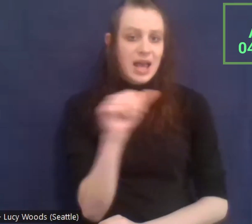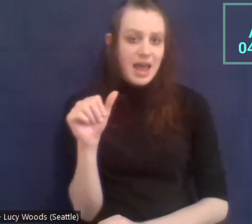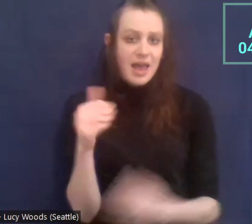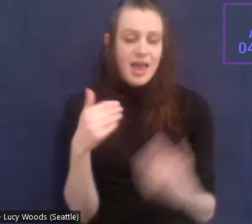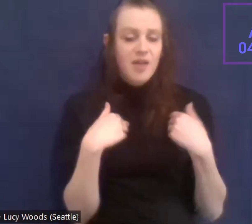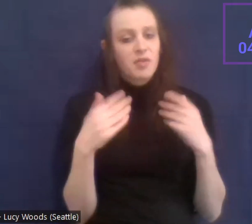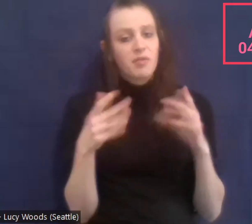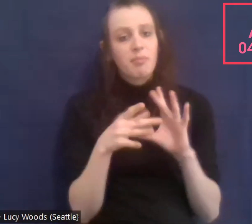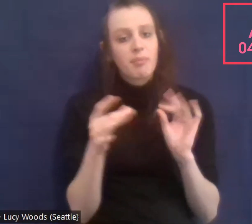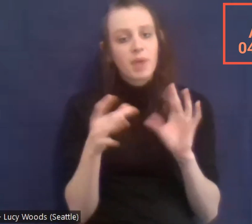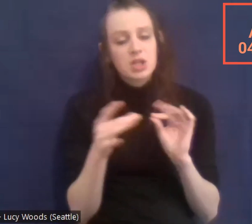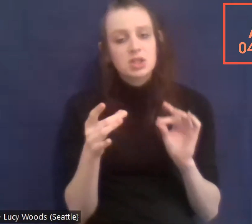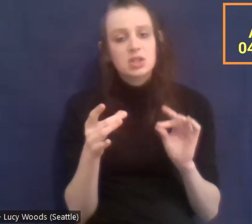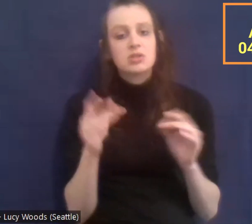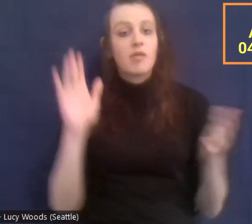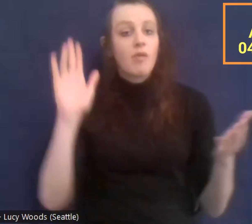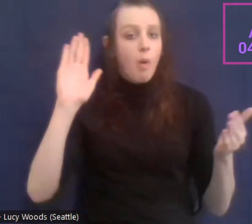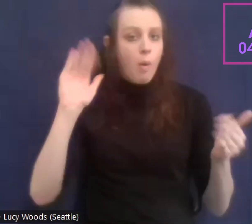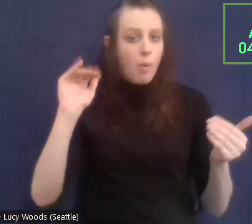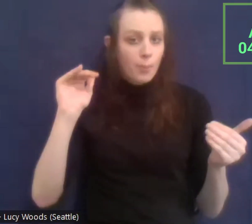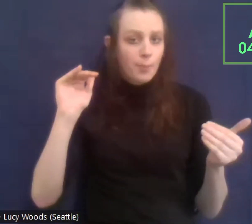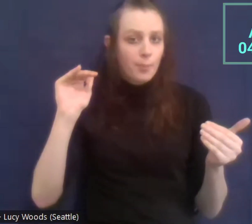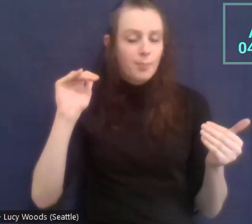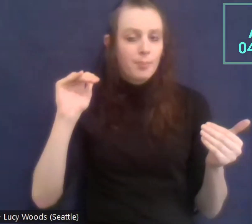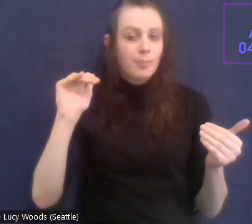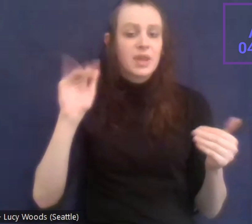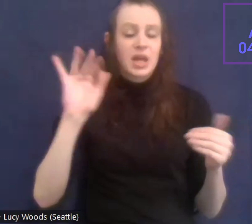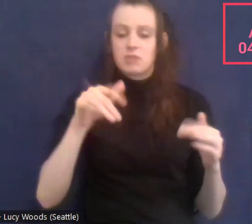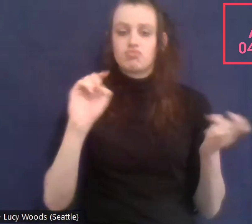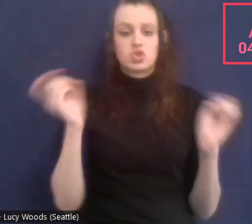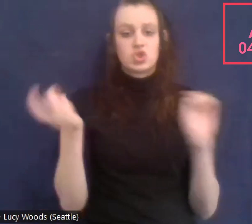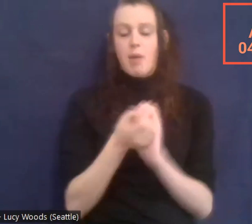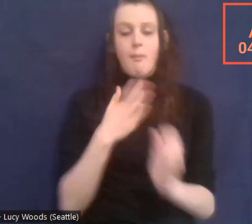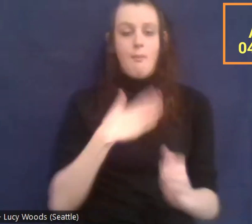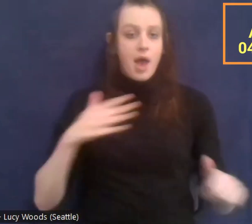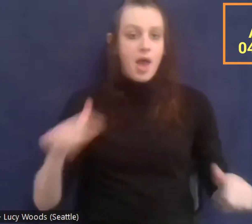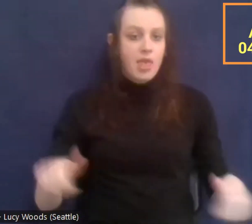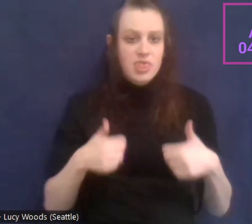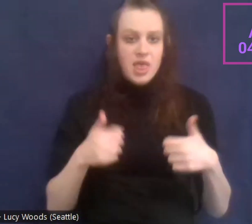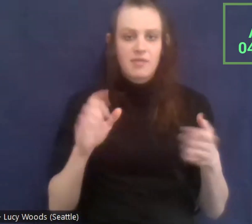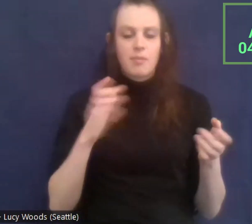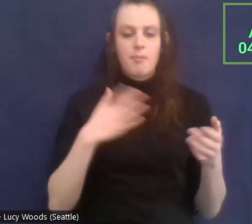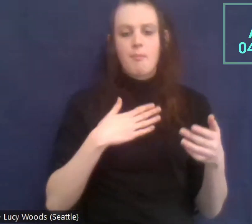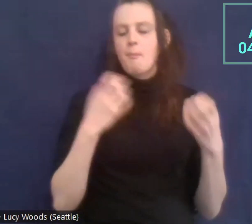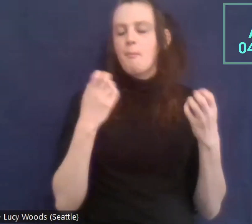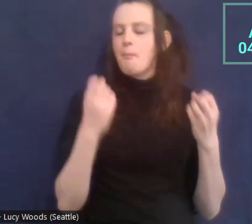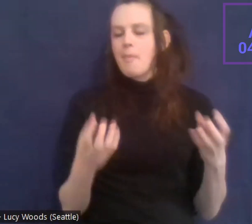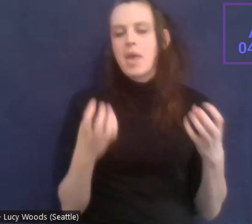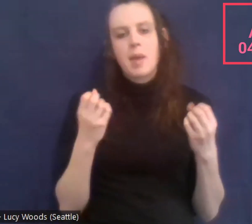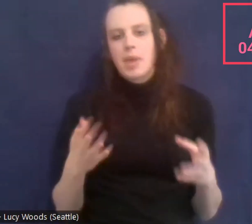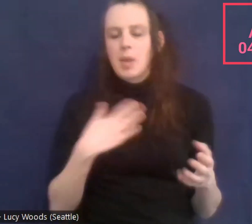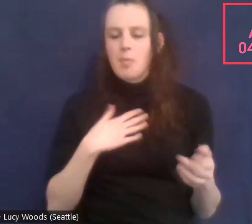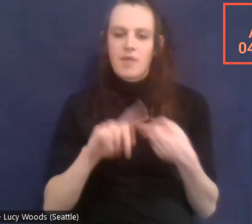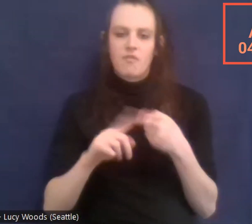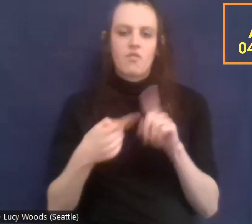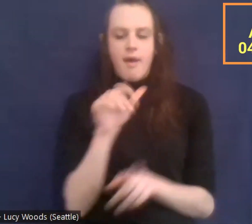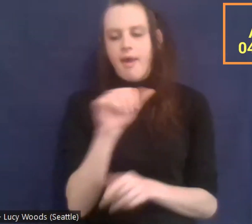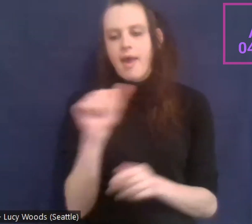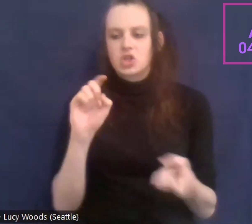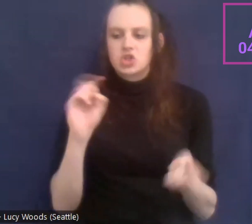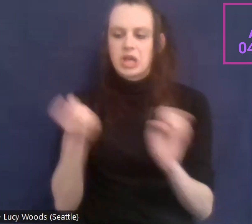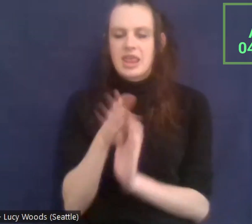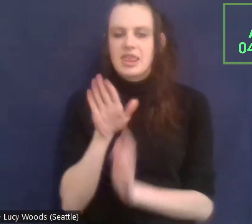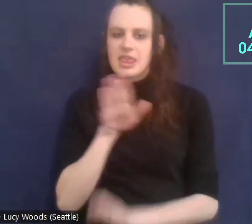hope that has definitely changed my life and many, many, many of my friends. Um, and I'll get to that